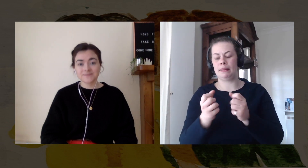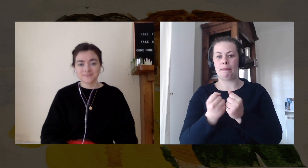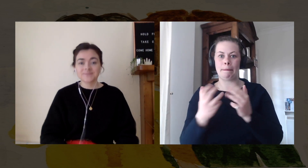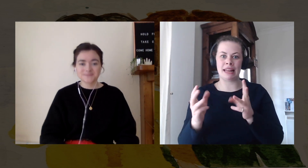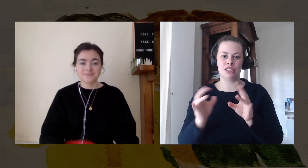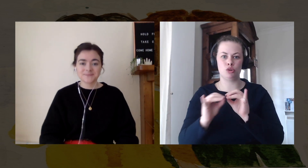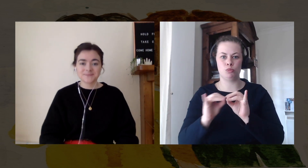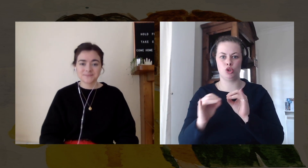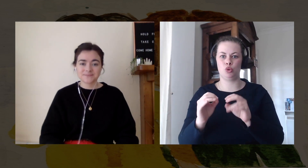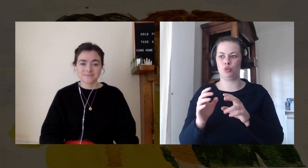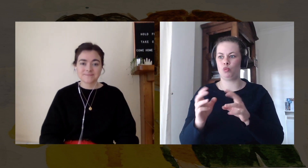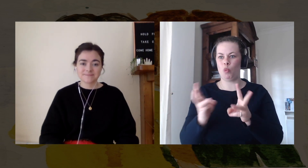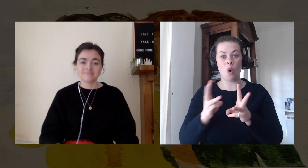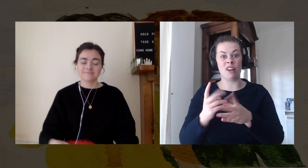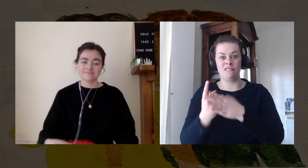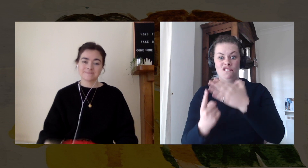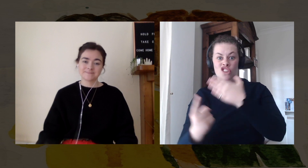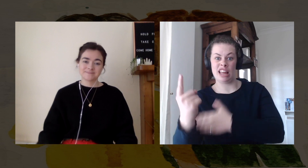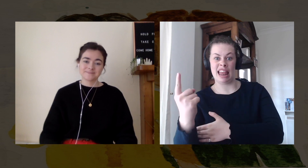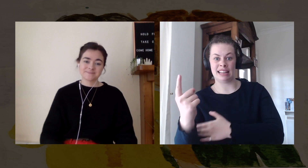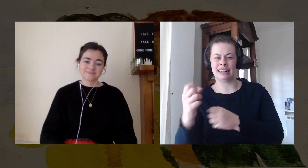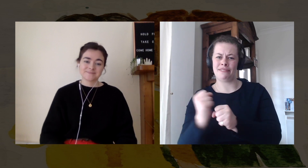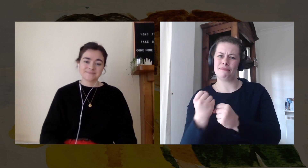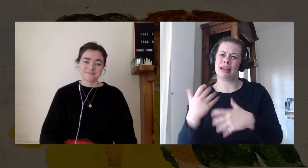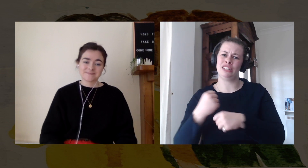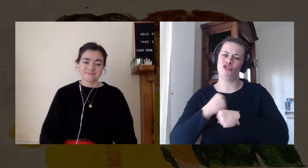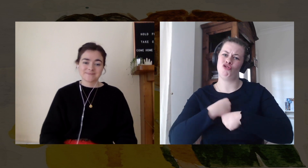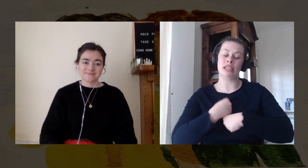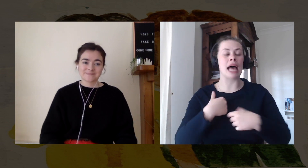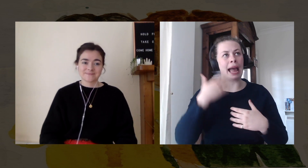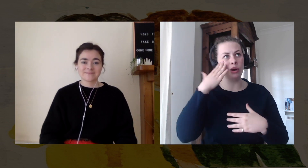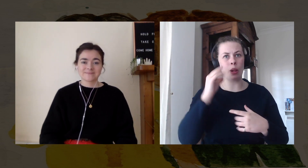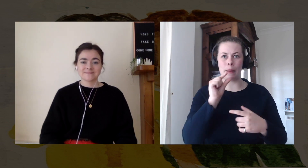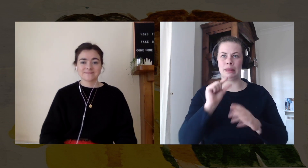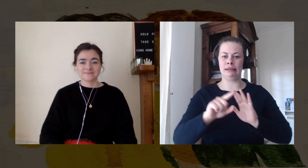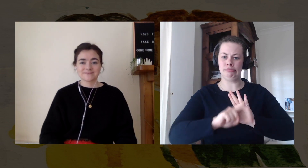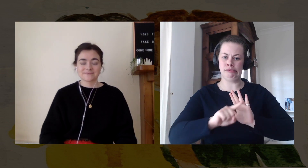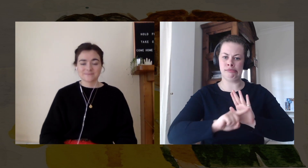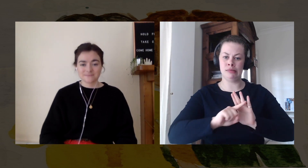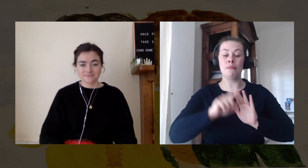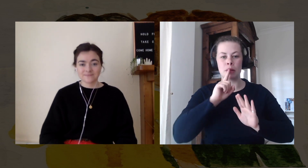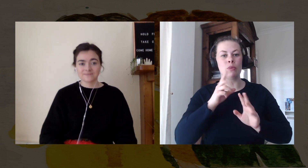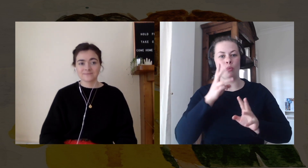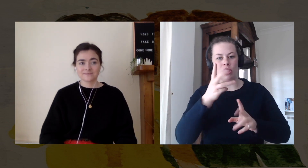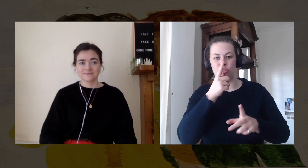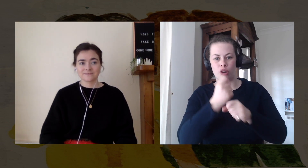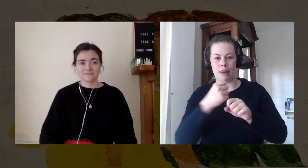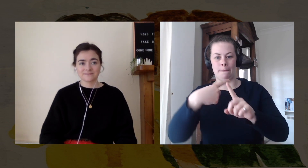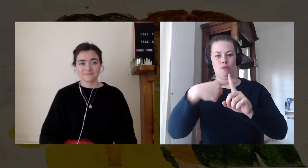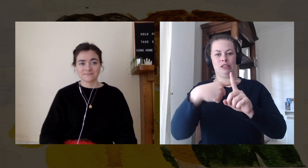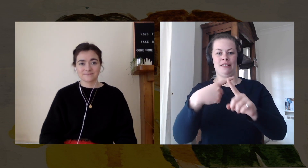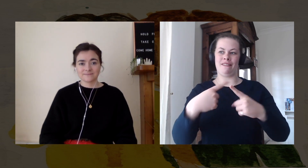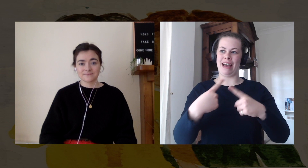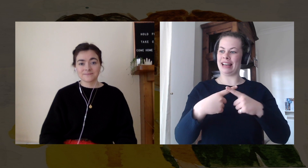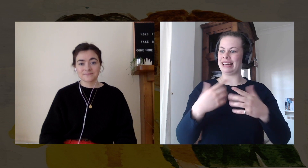negative stuff. We will get to the positive and help yourself out stuff soon. Like if you're working freelance, when your next job is coming